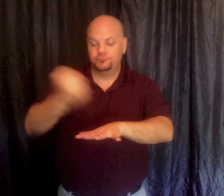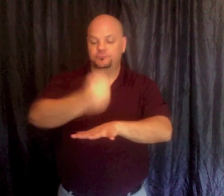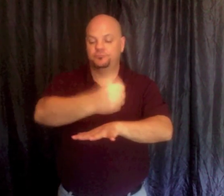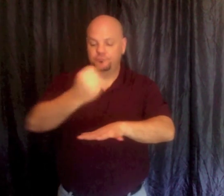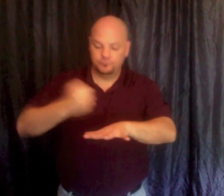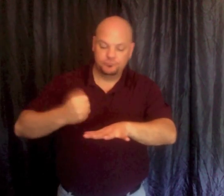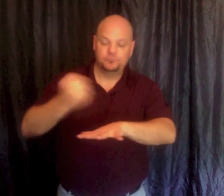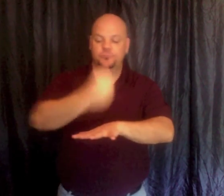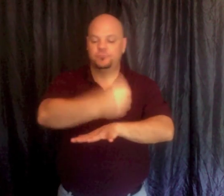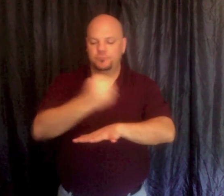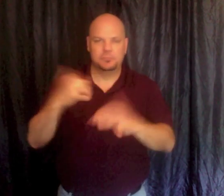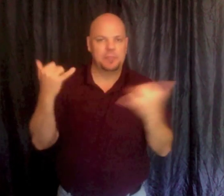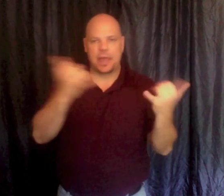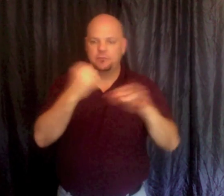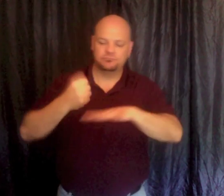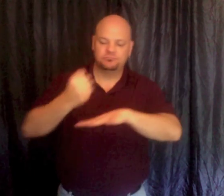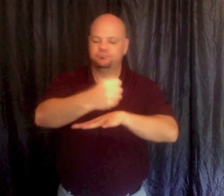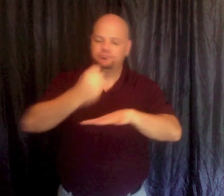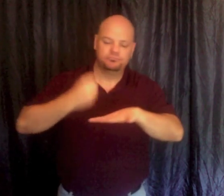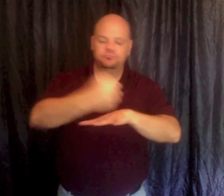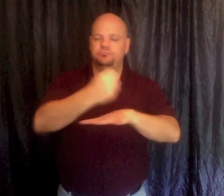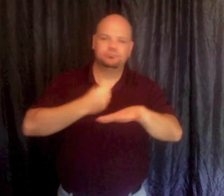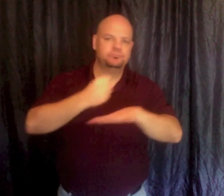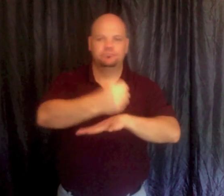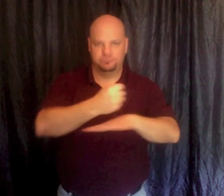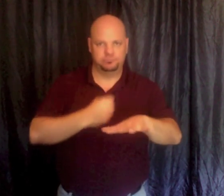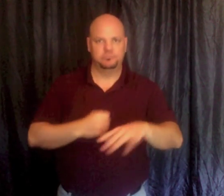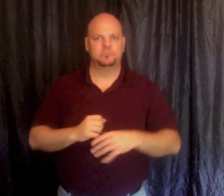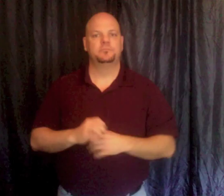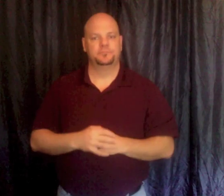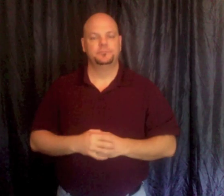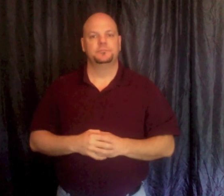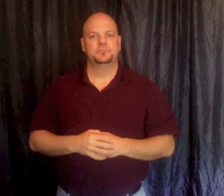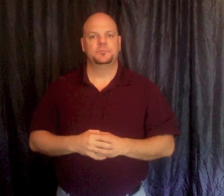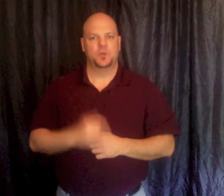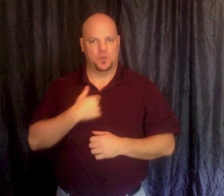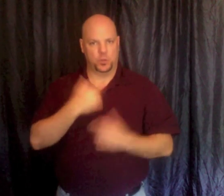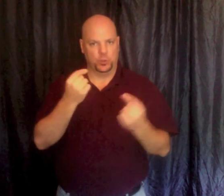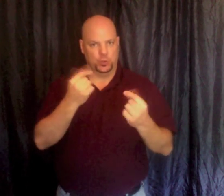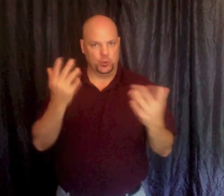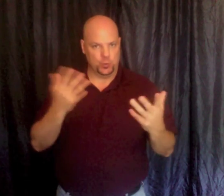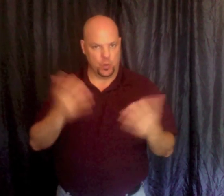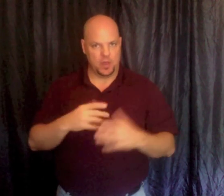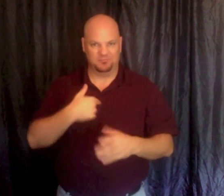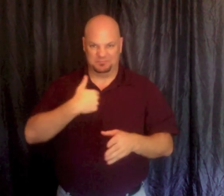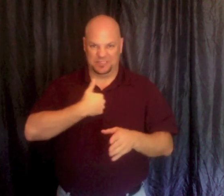jump over each of his fingers. Right? And so this is what I did as a professional. I